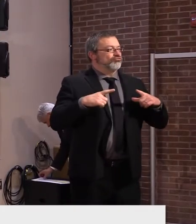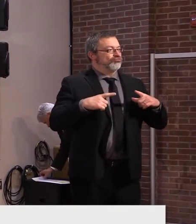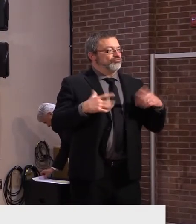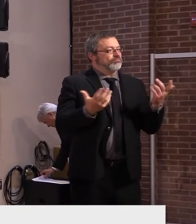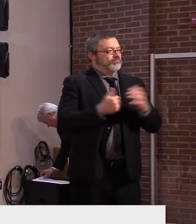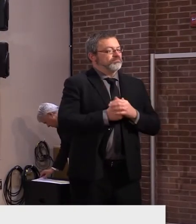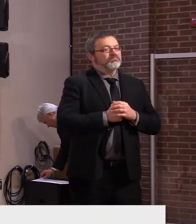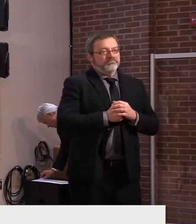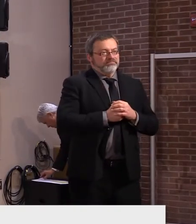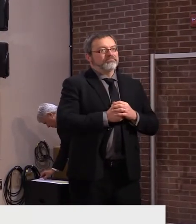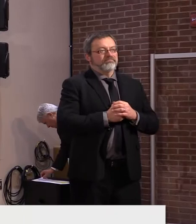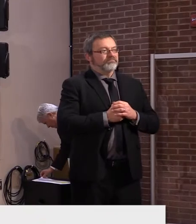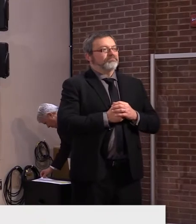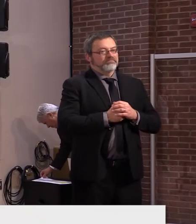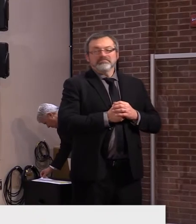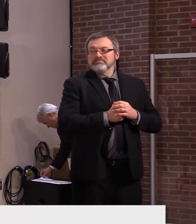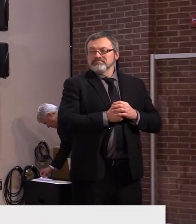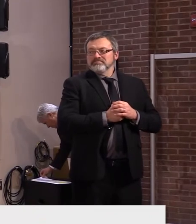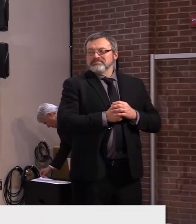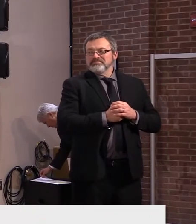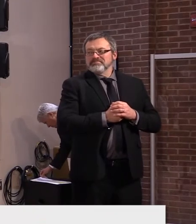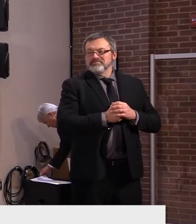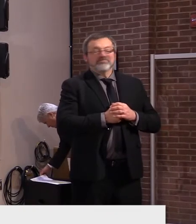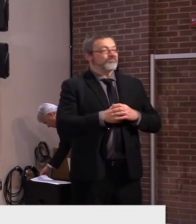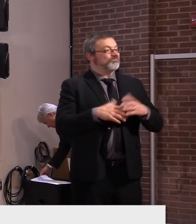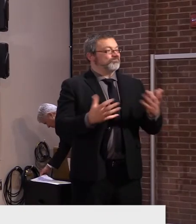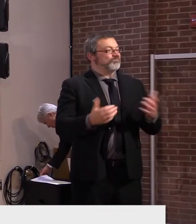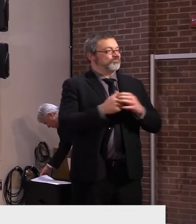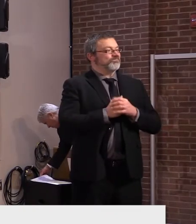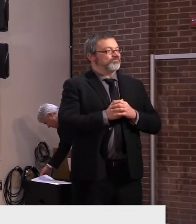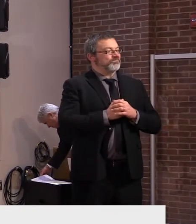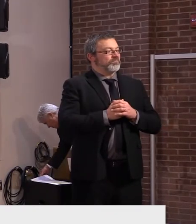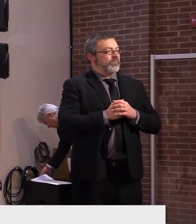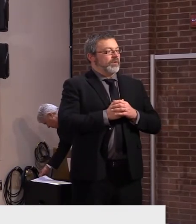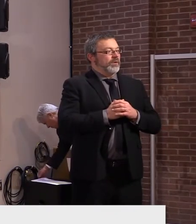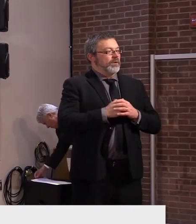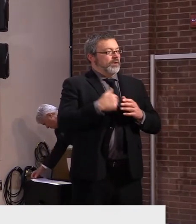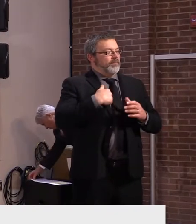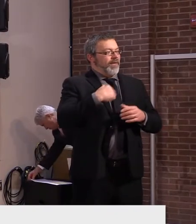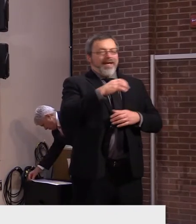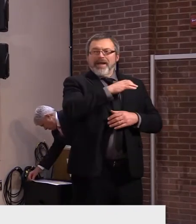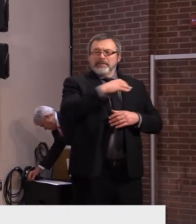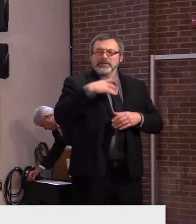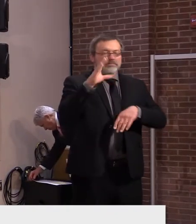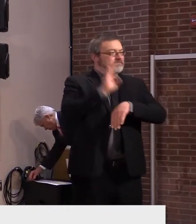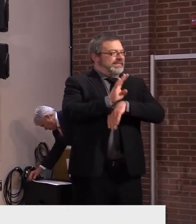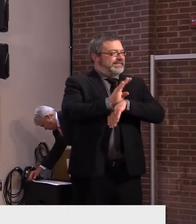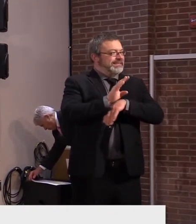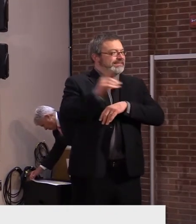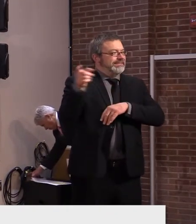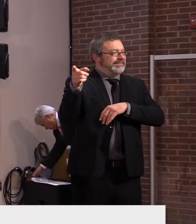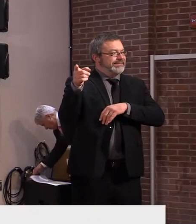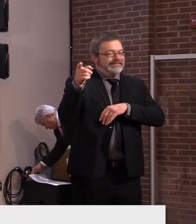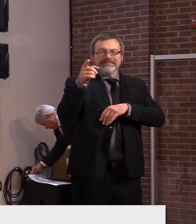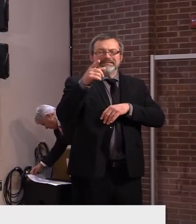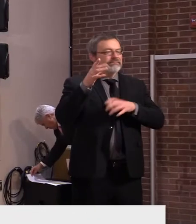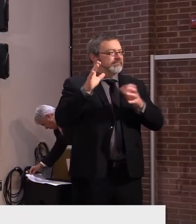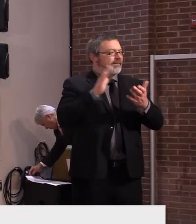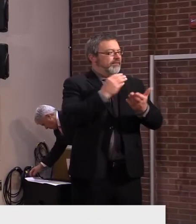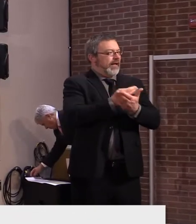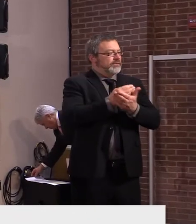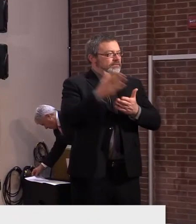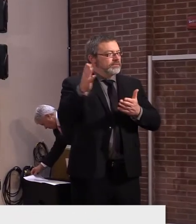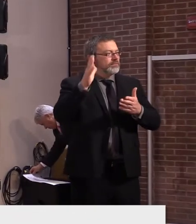have. First, as you'll see in Commissioner Pichek's presentation, we're seeing national COVID rates continue